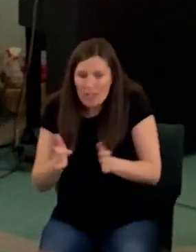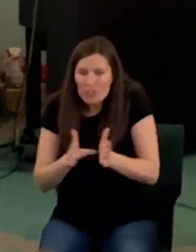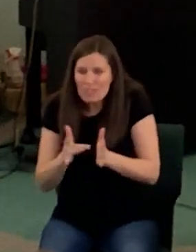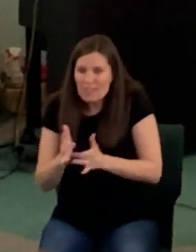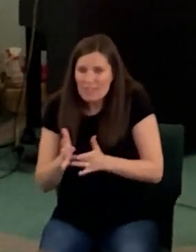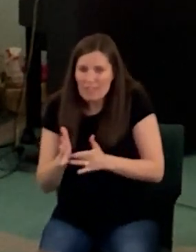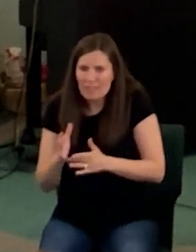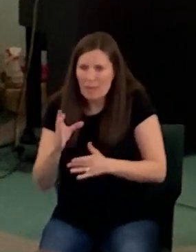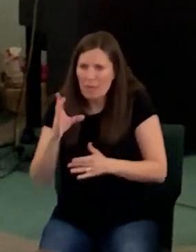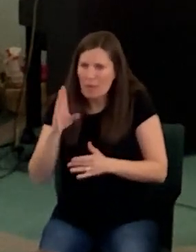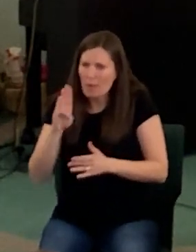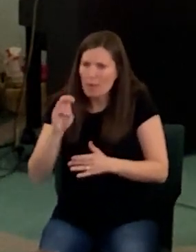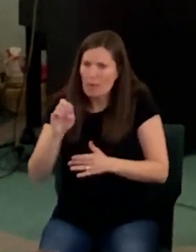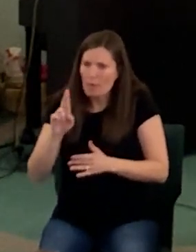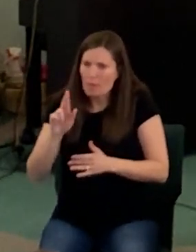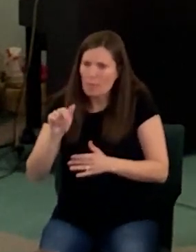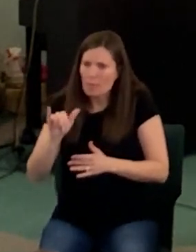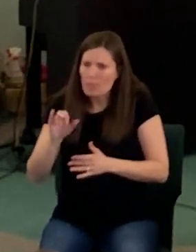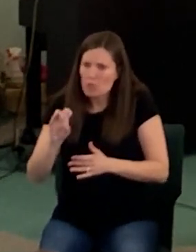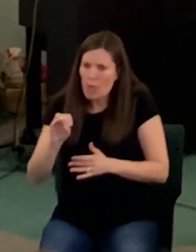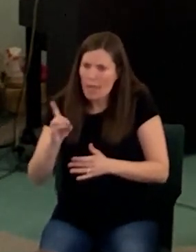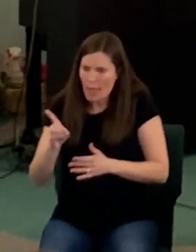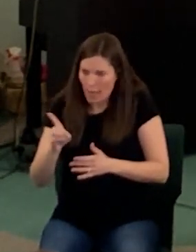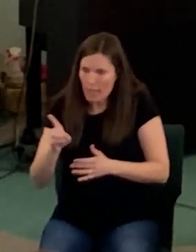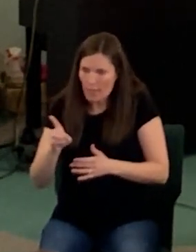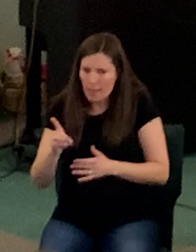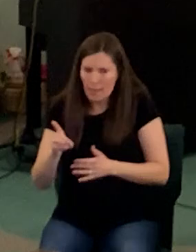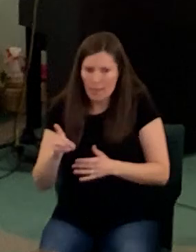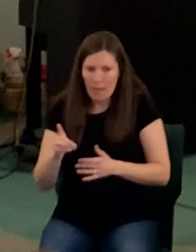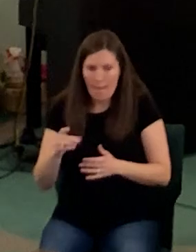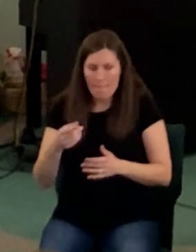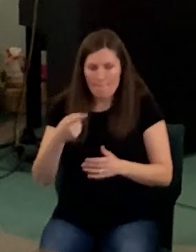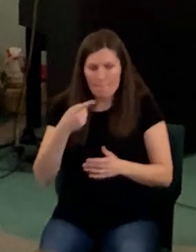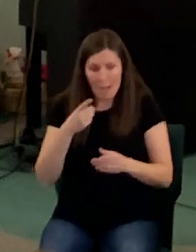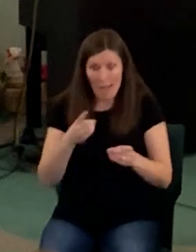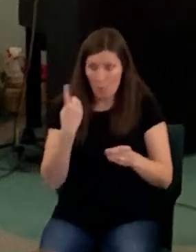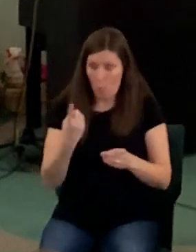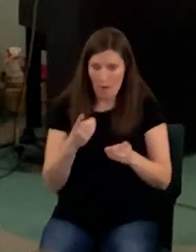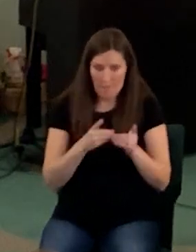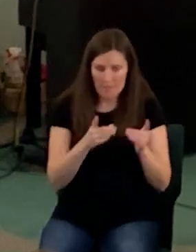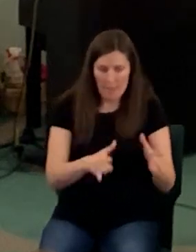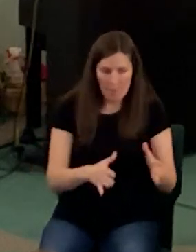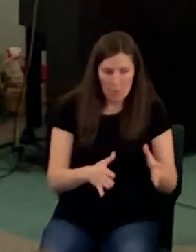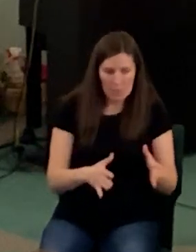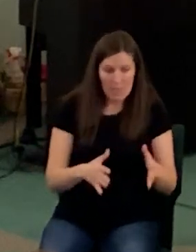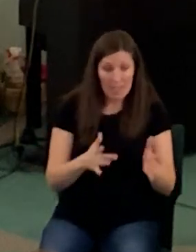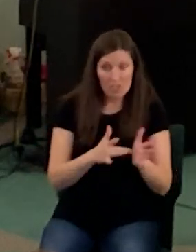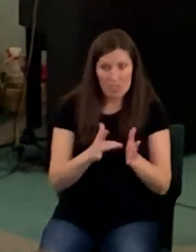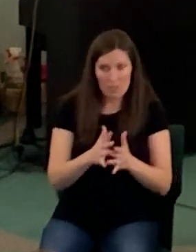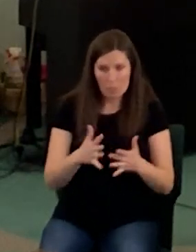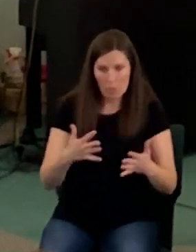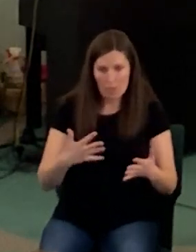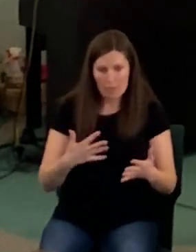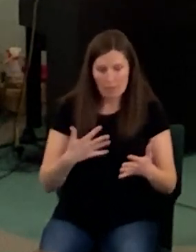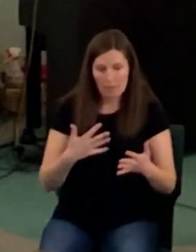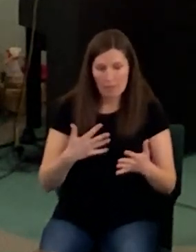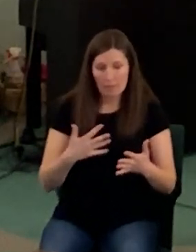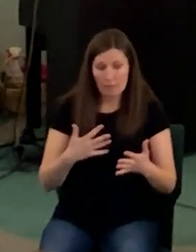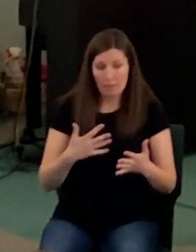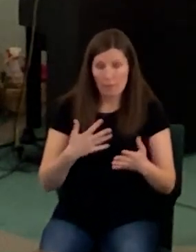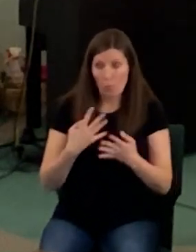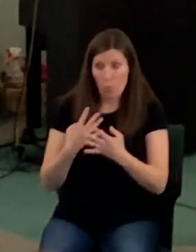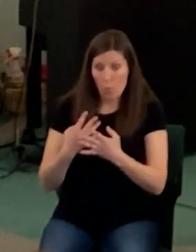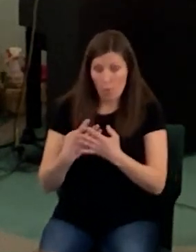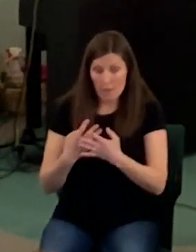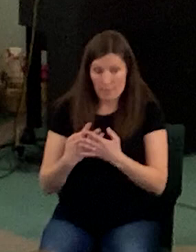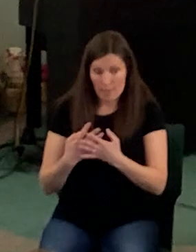friends, Jesus. A short time after that, they are almost arrested with Jesus in the Garden of Gethsemane when 600